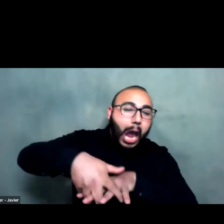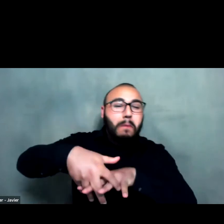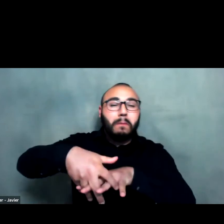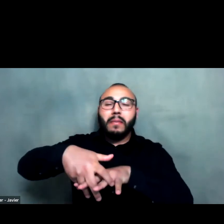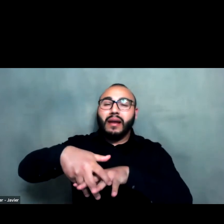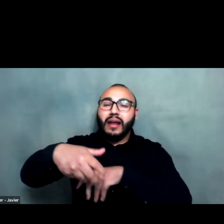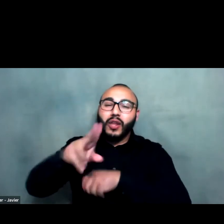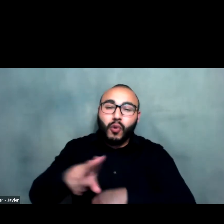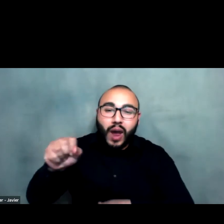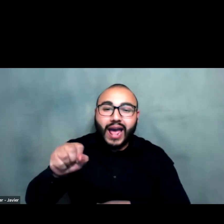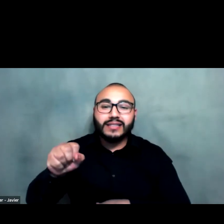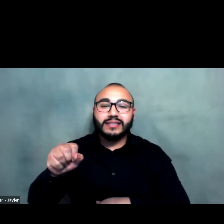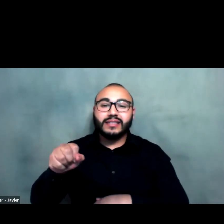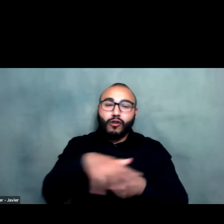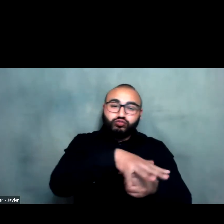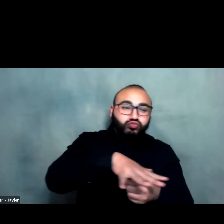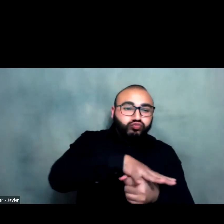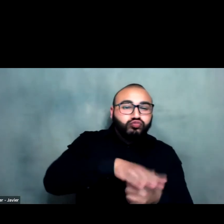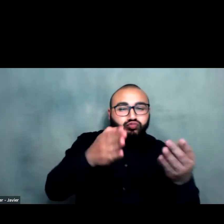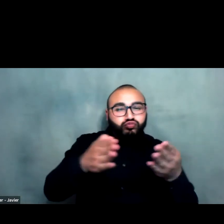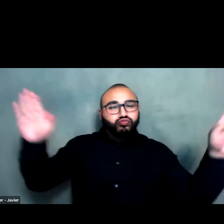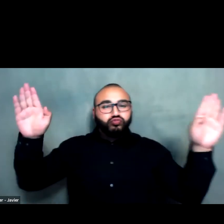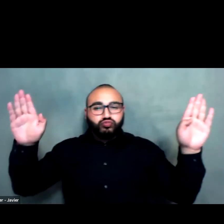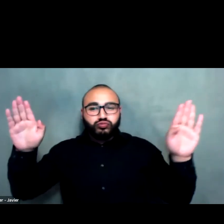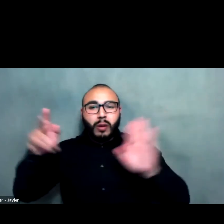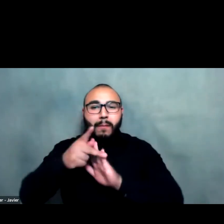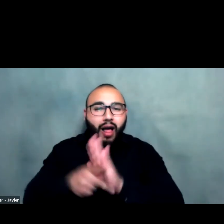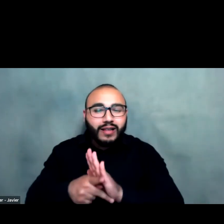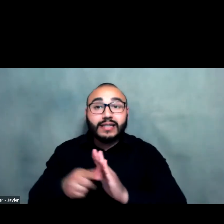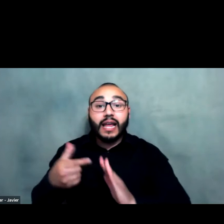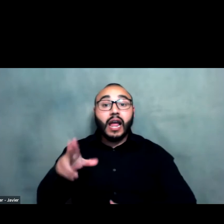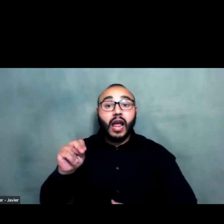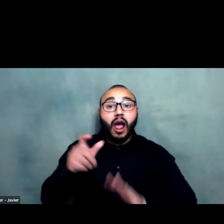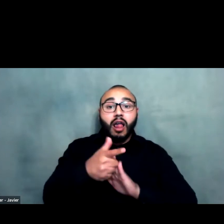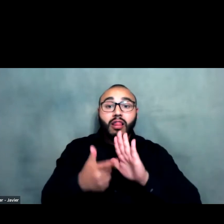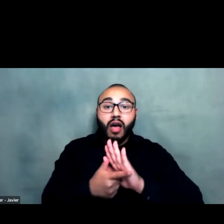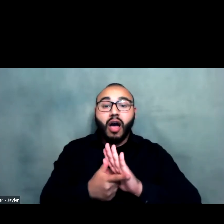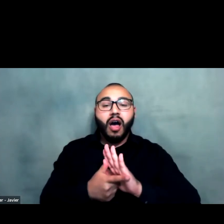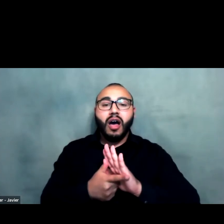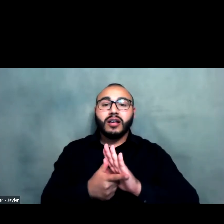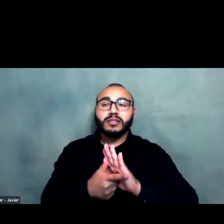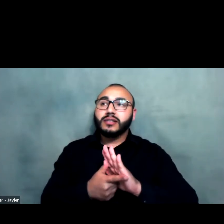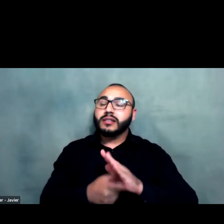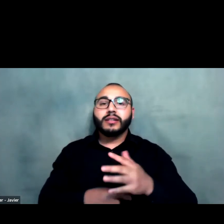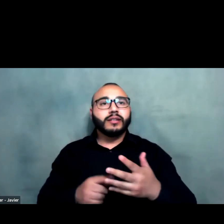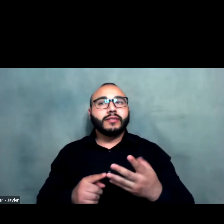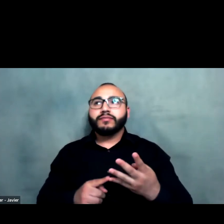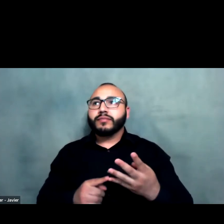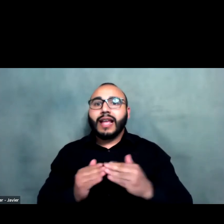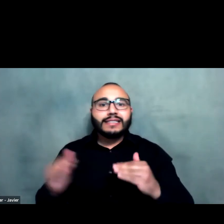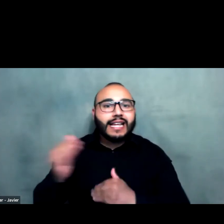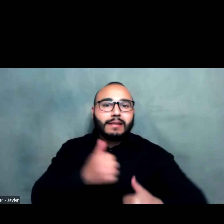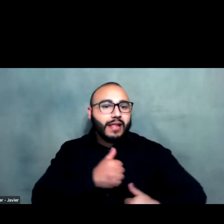from domestic and abroad policies, gun laws, our excessive military, our